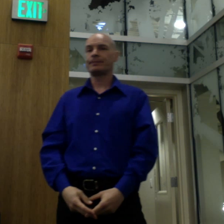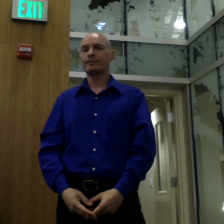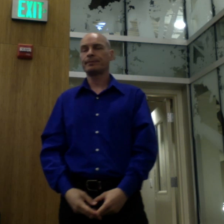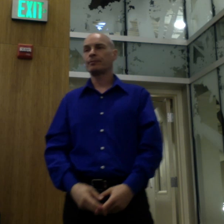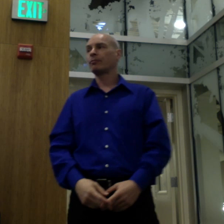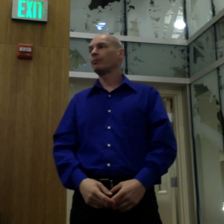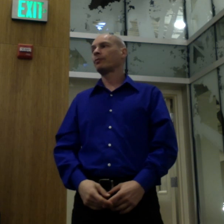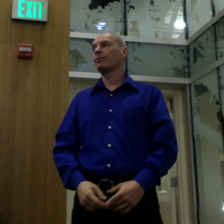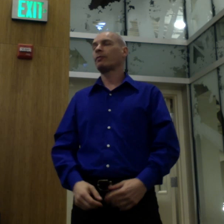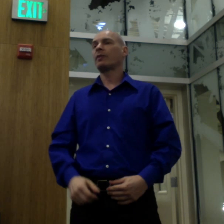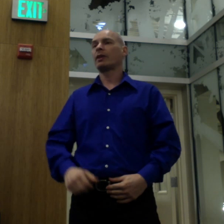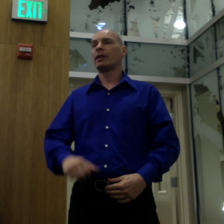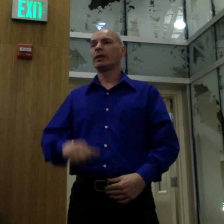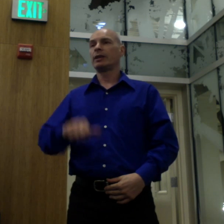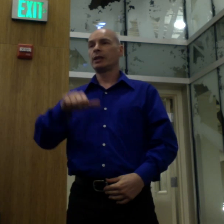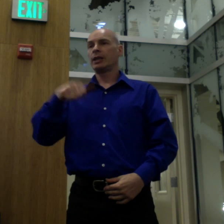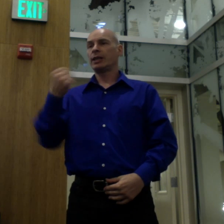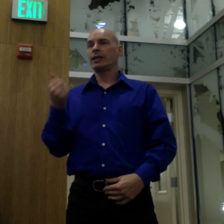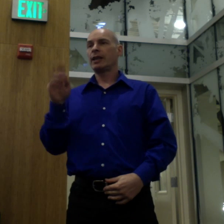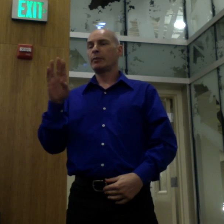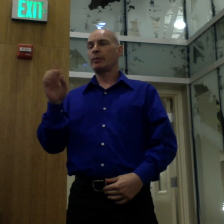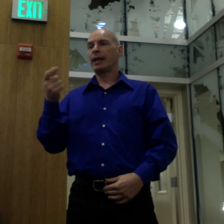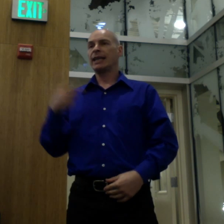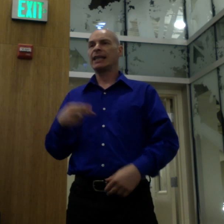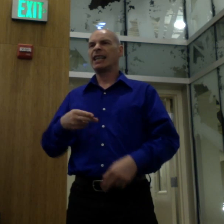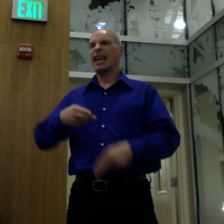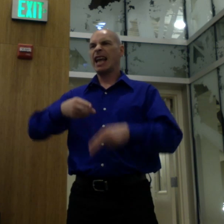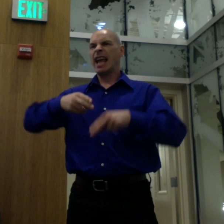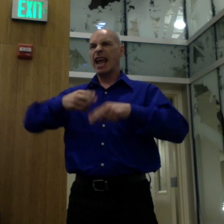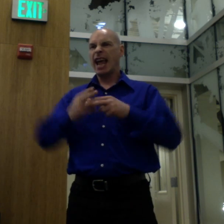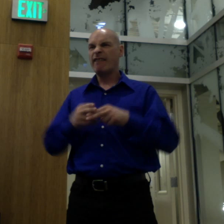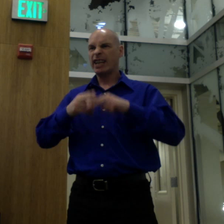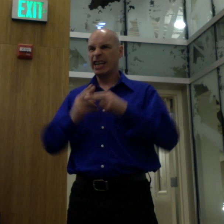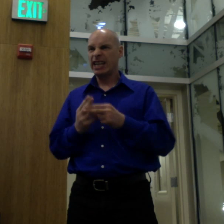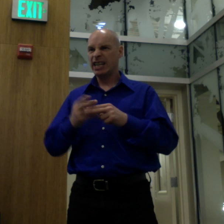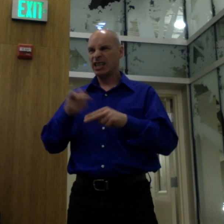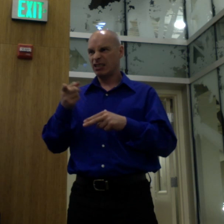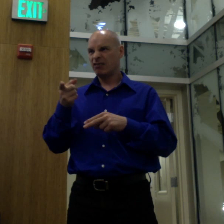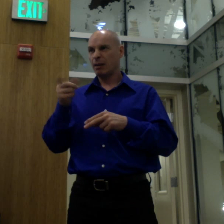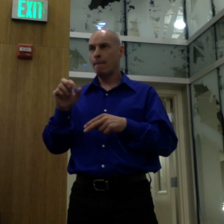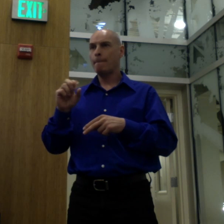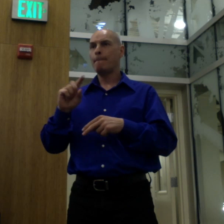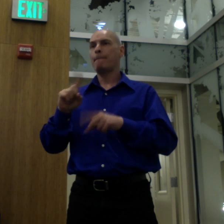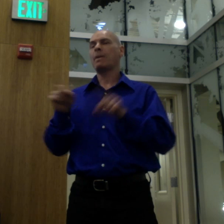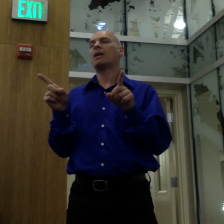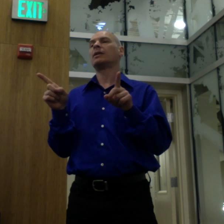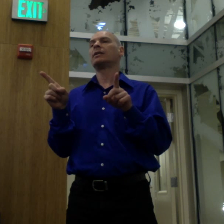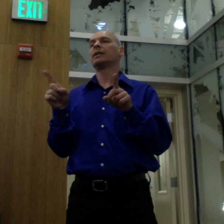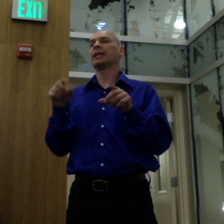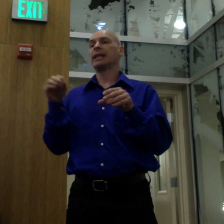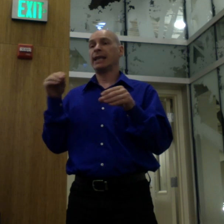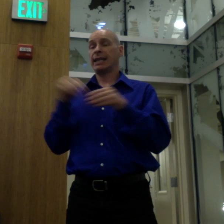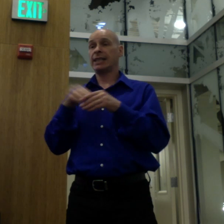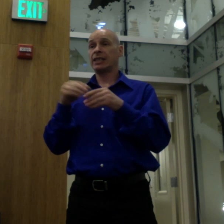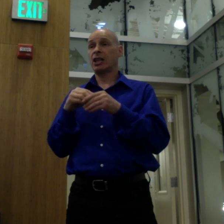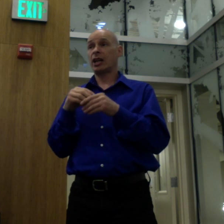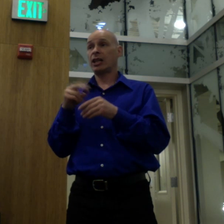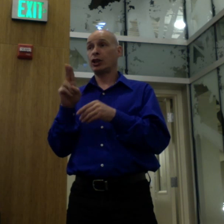And then this is something else. This is heavy, but this is going to be all inclusive in just this small little